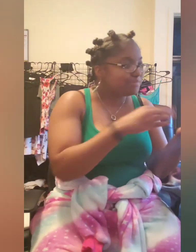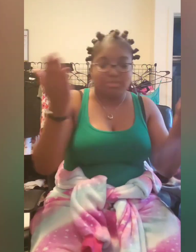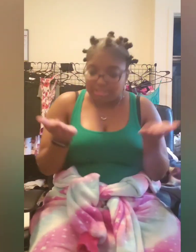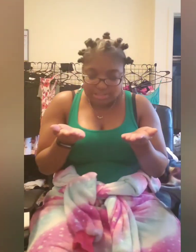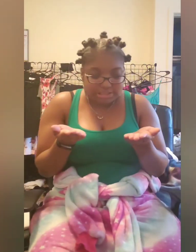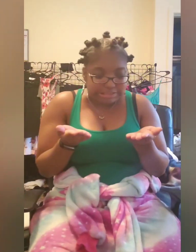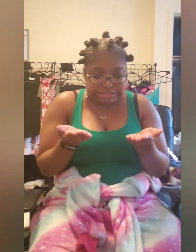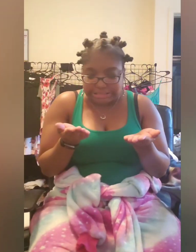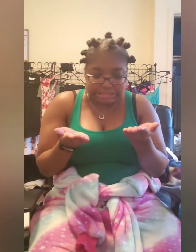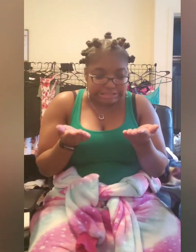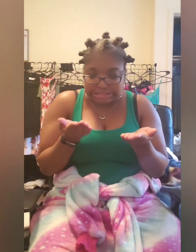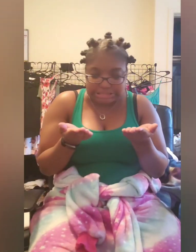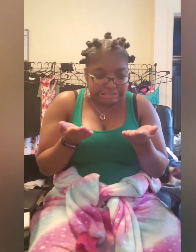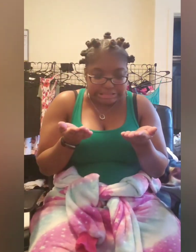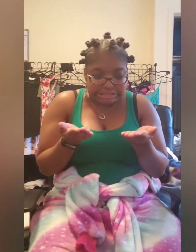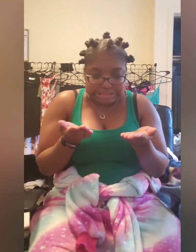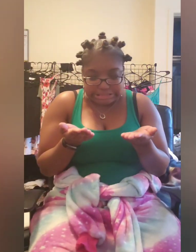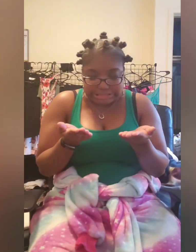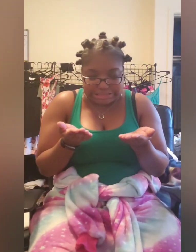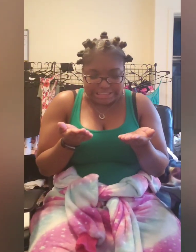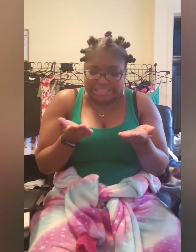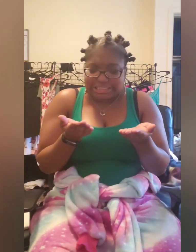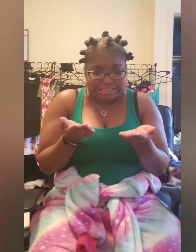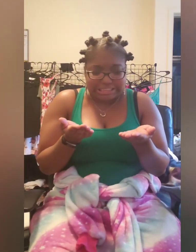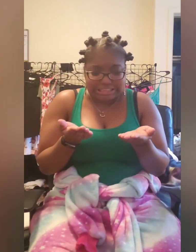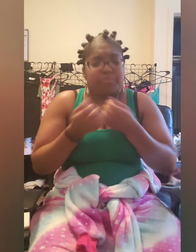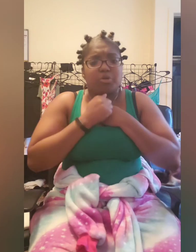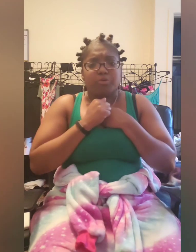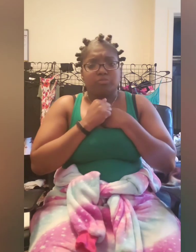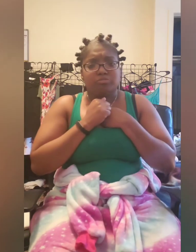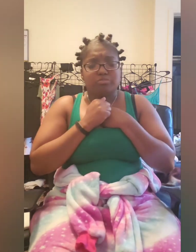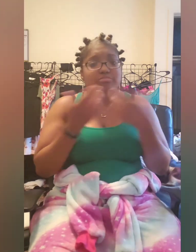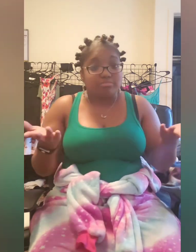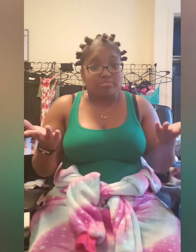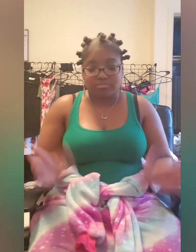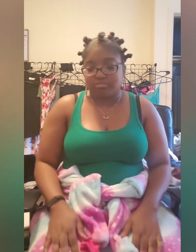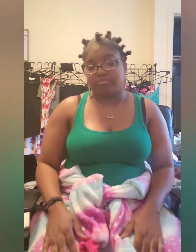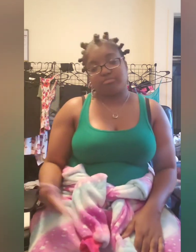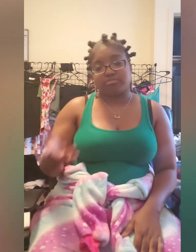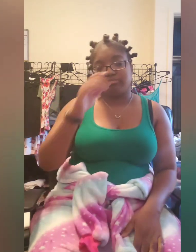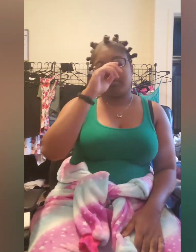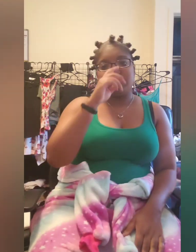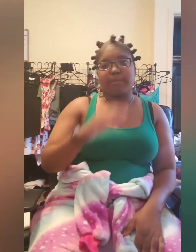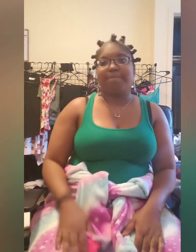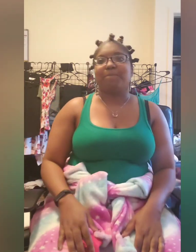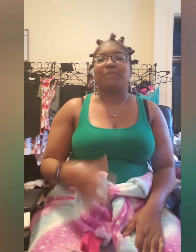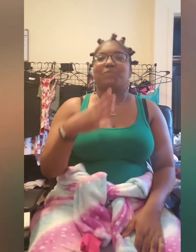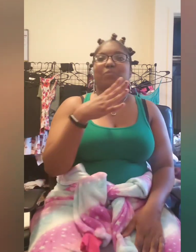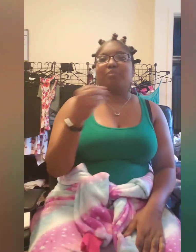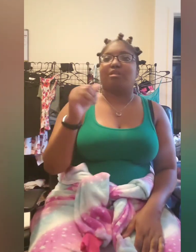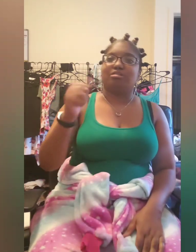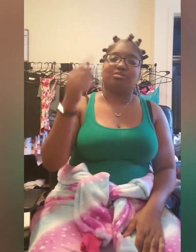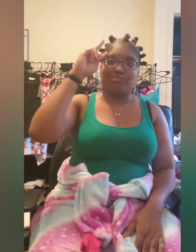um, I need to choose a side. I think it's dumb. I like both and people are just going to have to deal with it. I'm not going to pick which gender I like more.